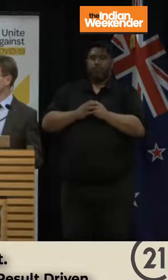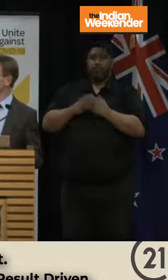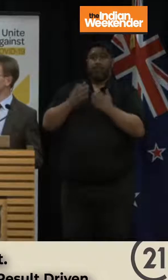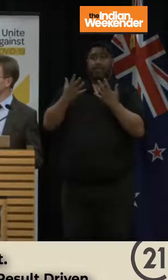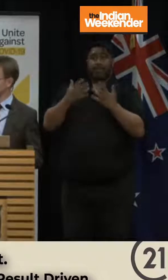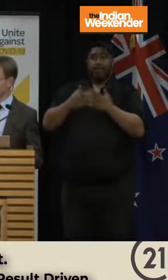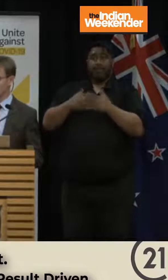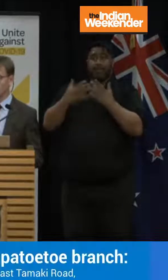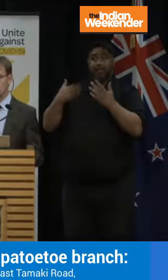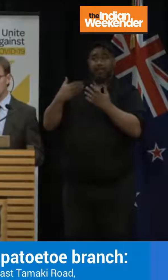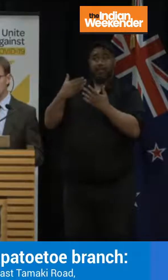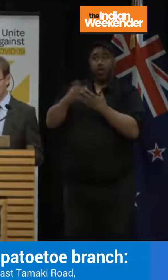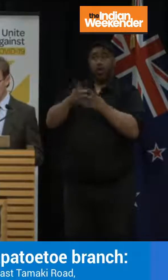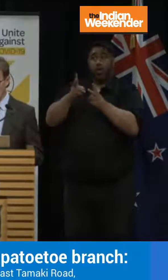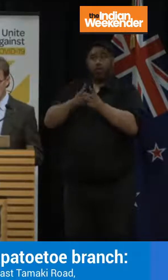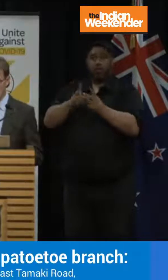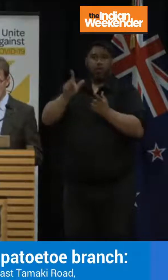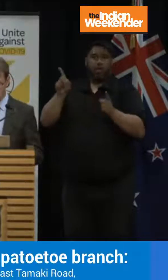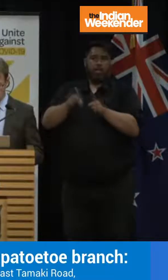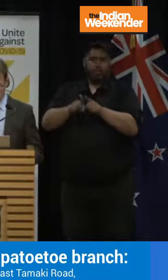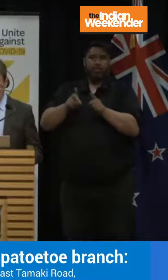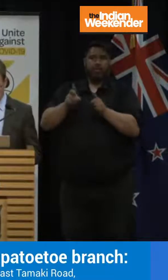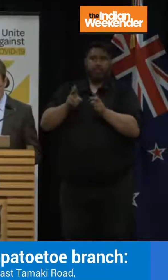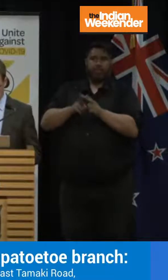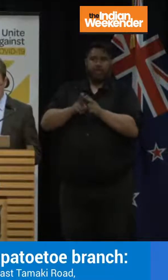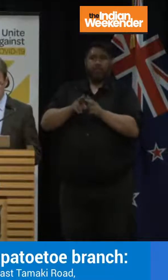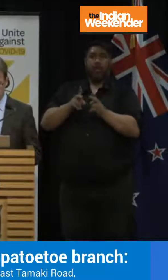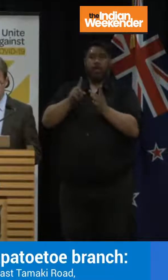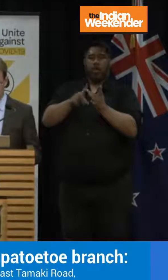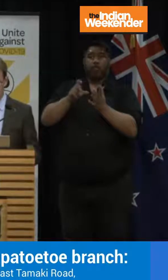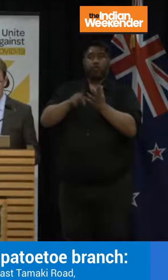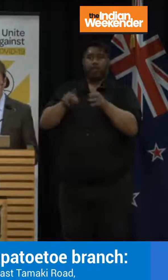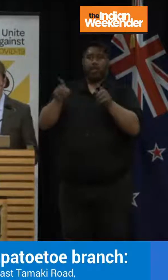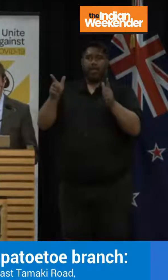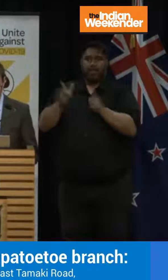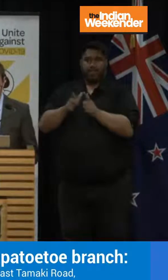days or so into hospitalisations and ICU occupancy.